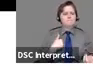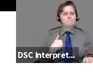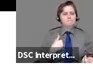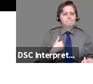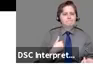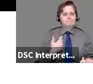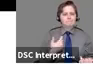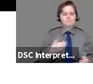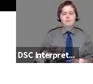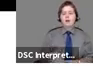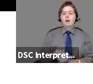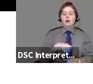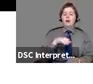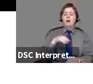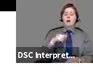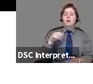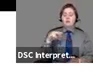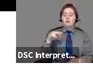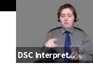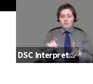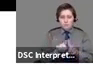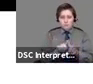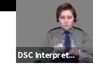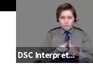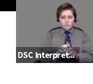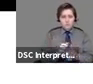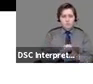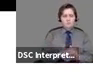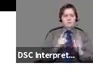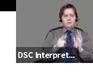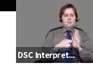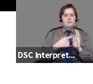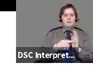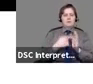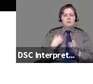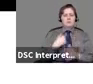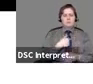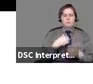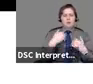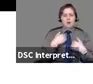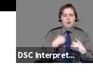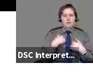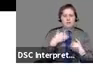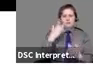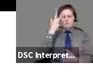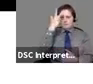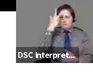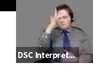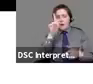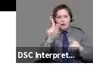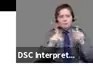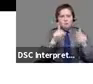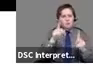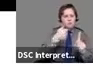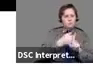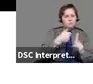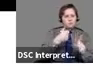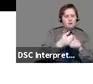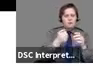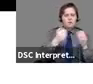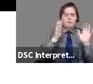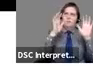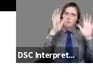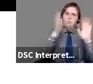There's another angle of that, in that sometimes we have extremely educated individuals that have